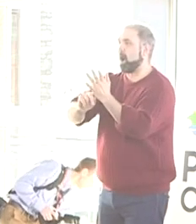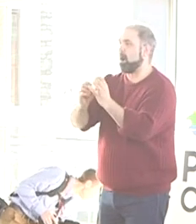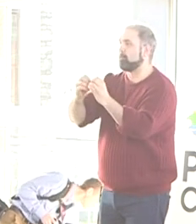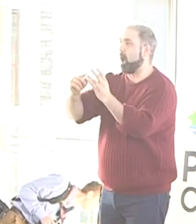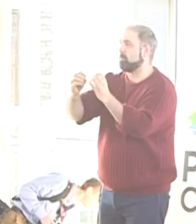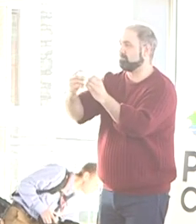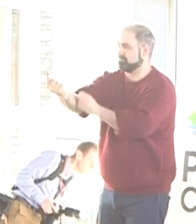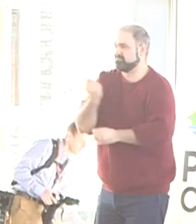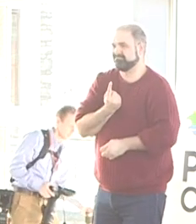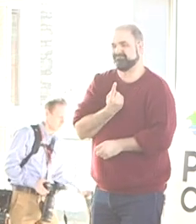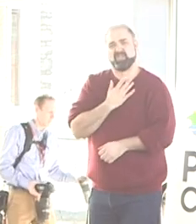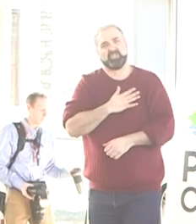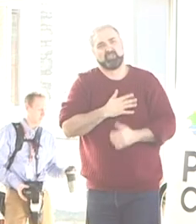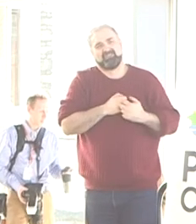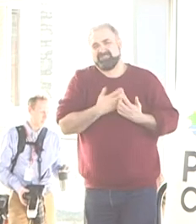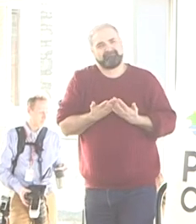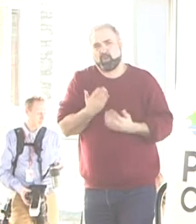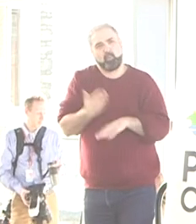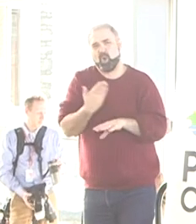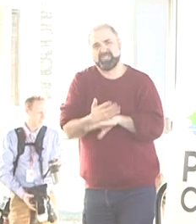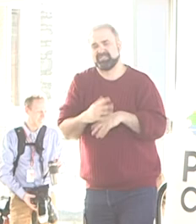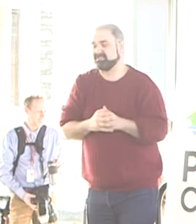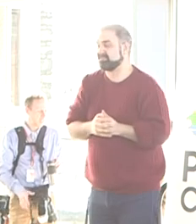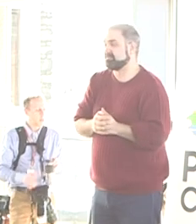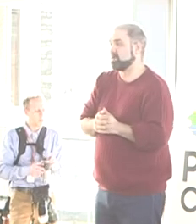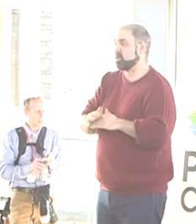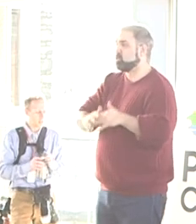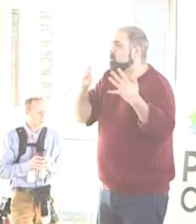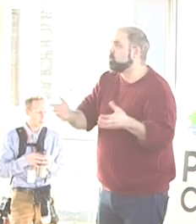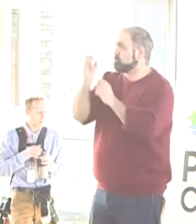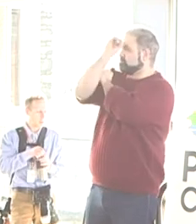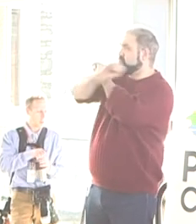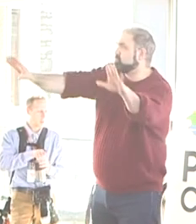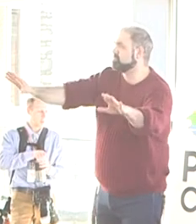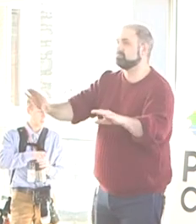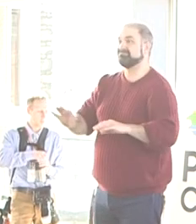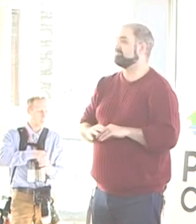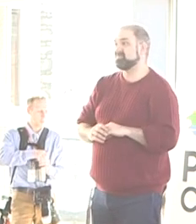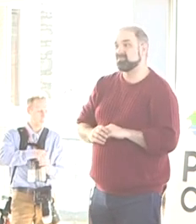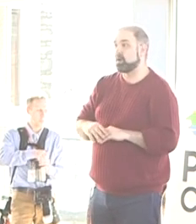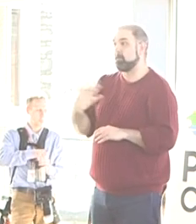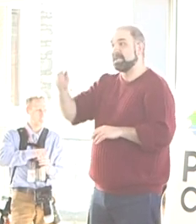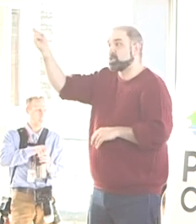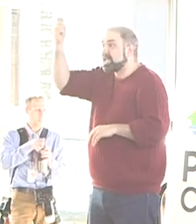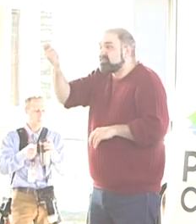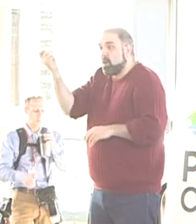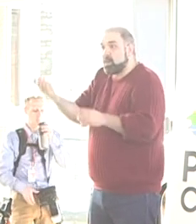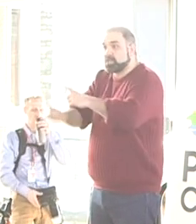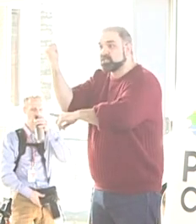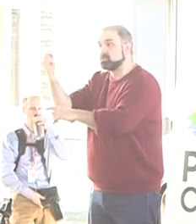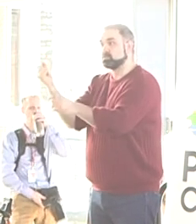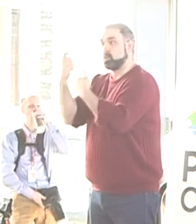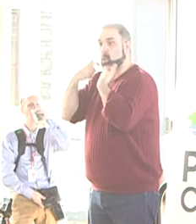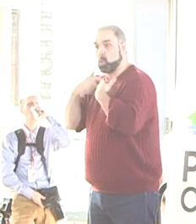hadn't worked. It wasn't hugely publicised. Had we succeeded, it might have been.